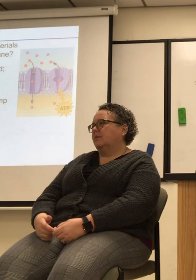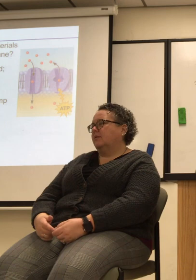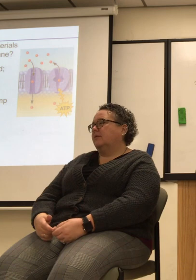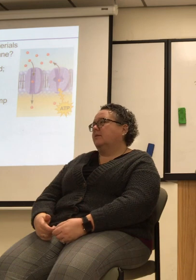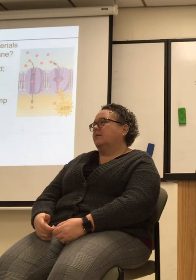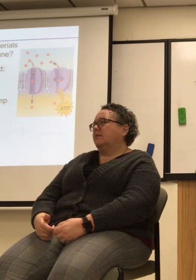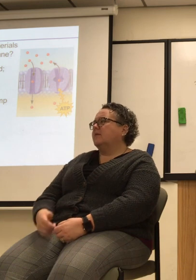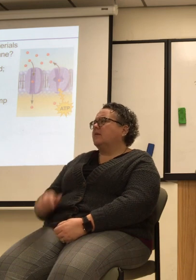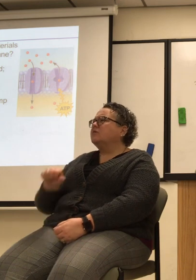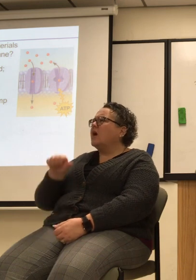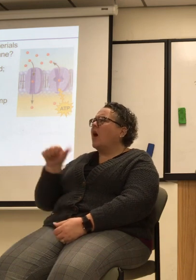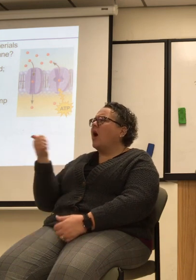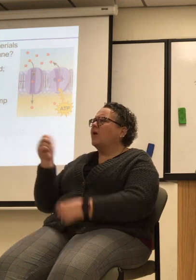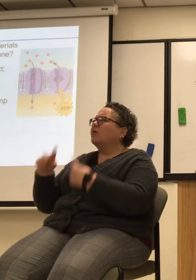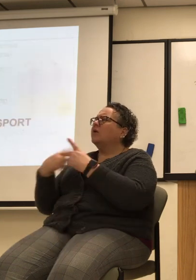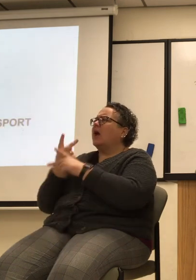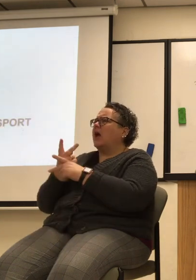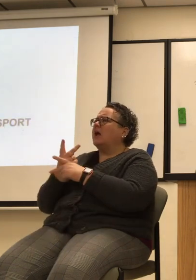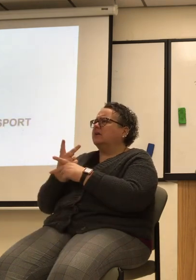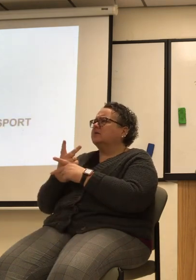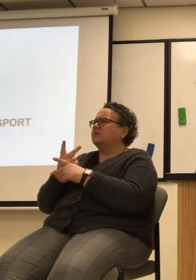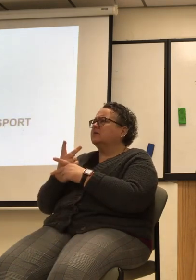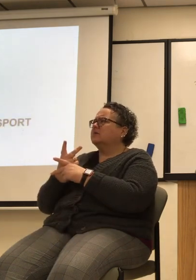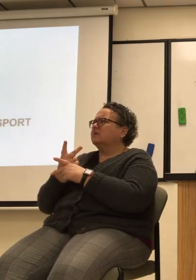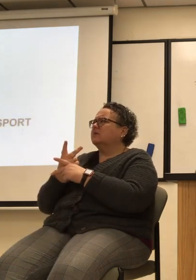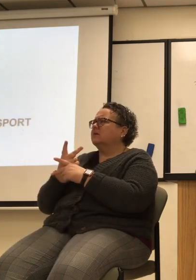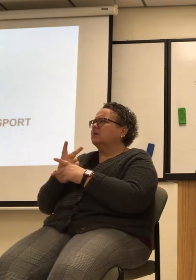There are other kinds of